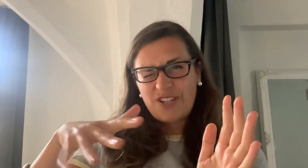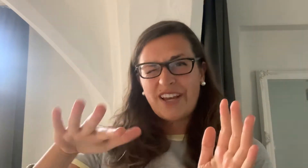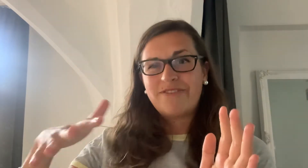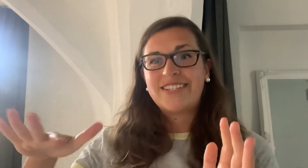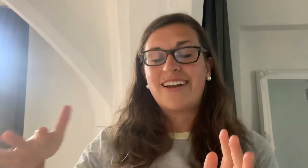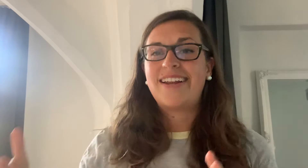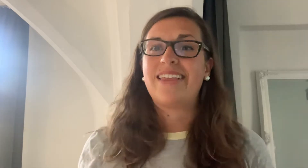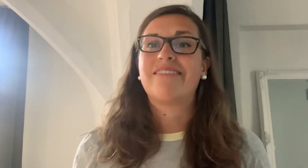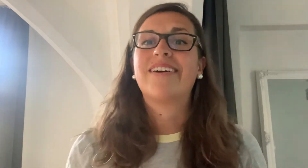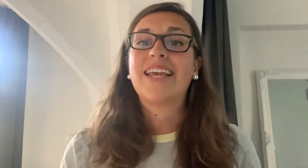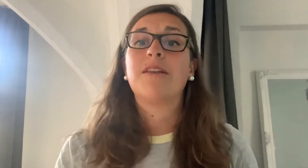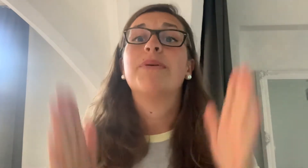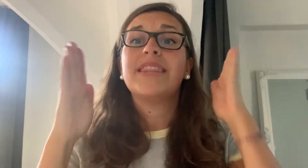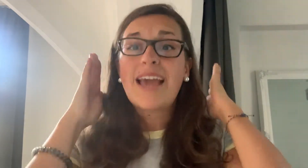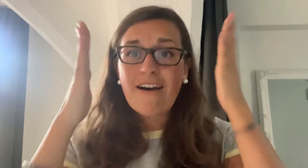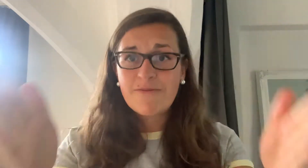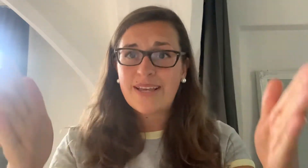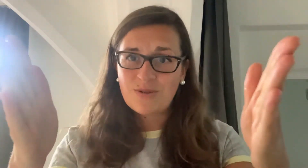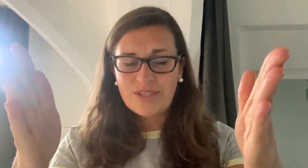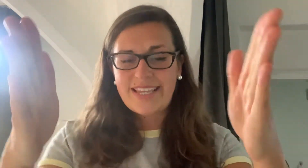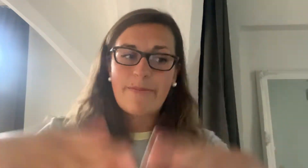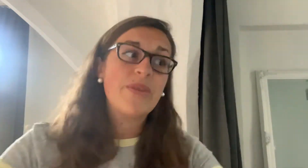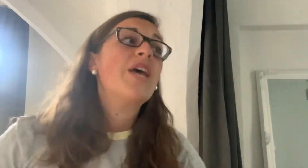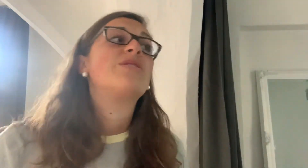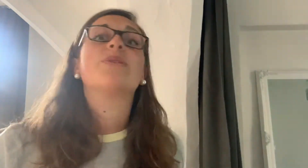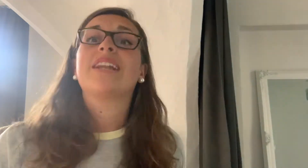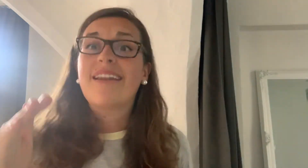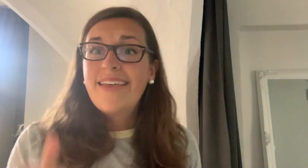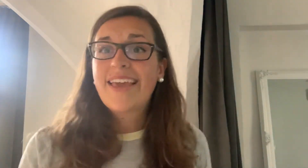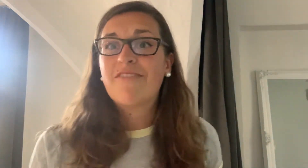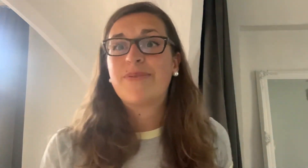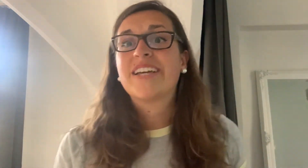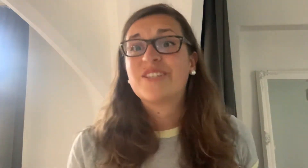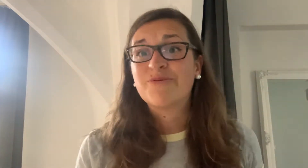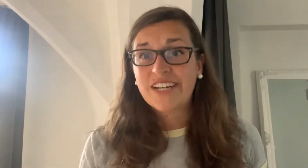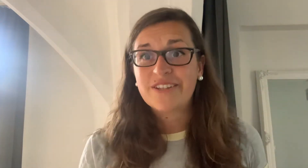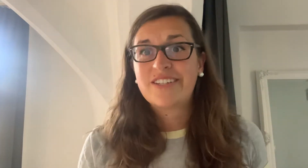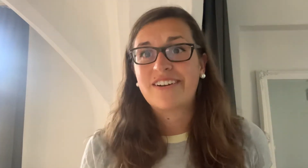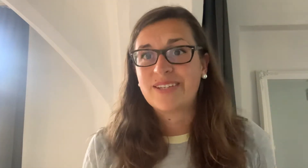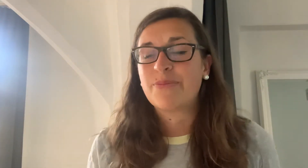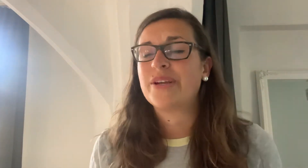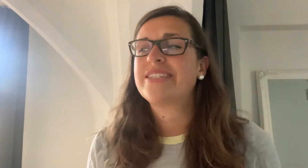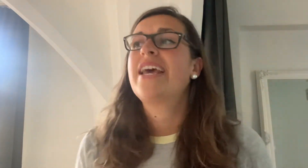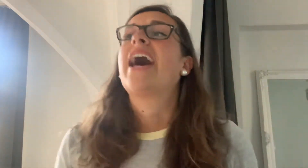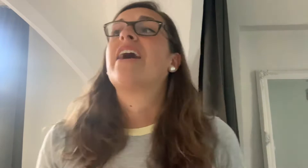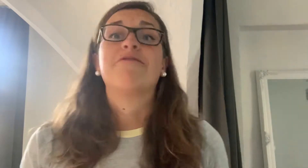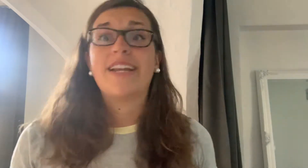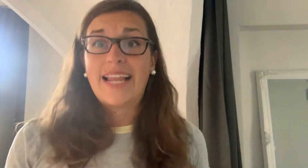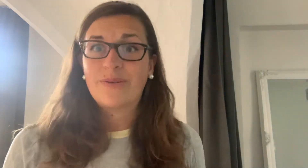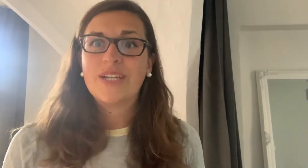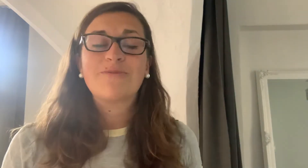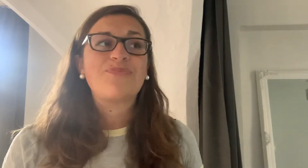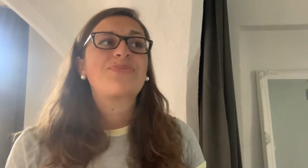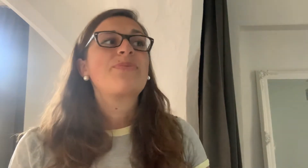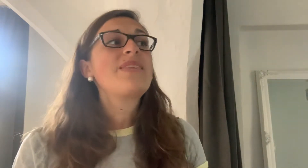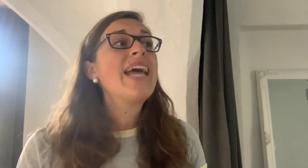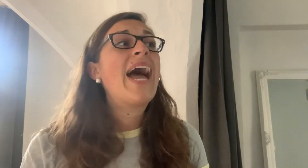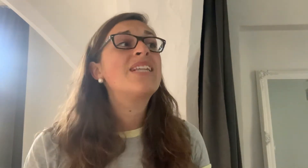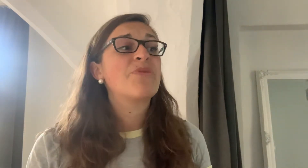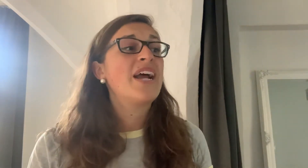shift slightly throughout England, but the alphabet is all the same. So we're going to learn the alphabet because it's a really good starting point for any language. And we're actually